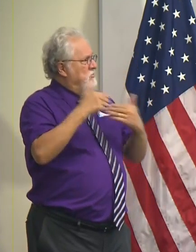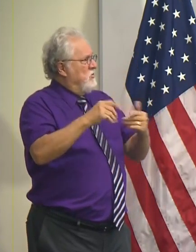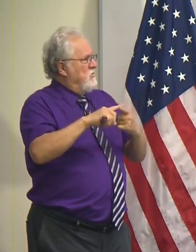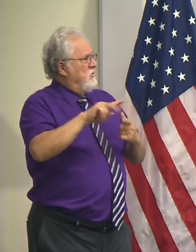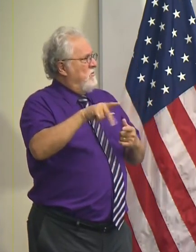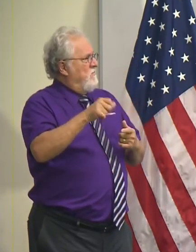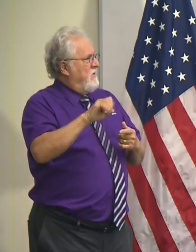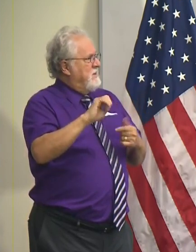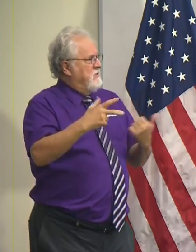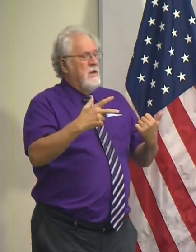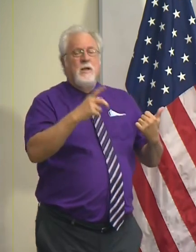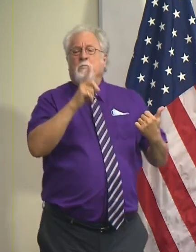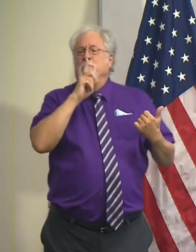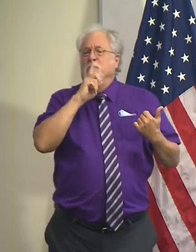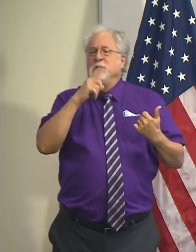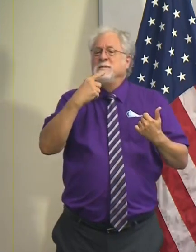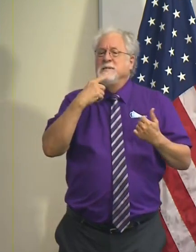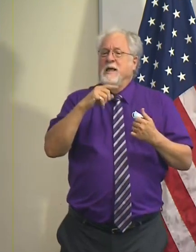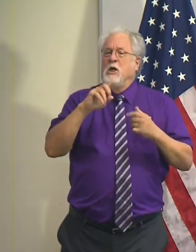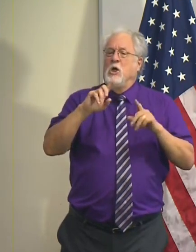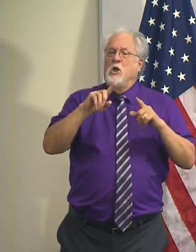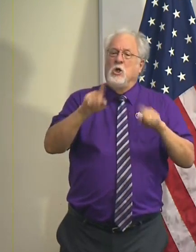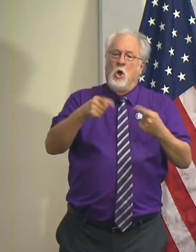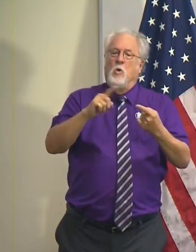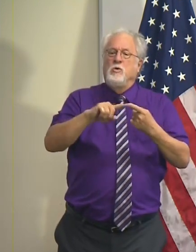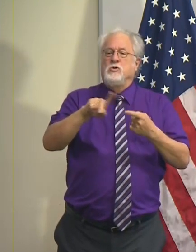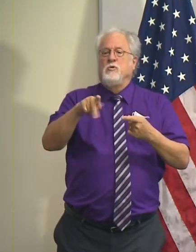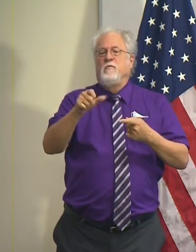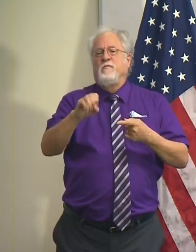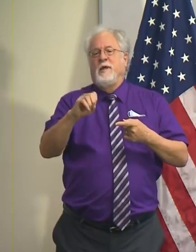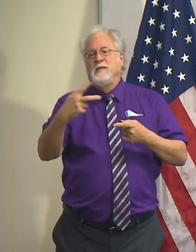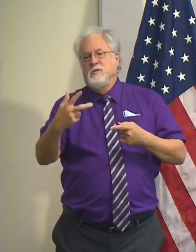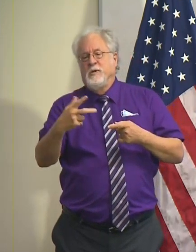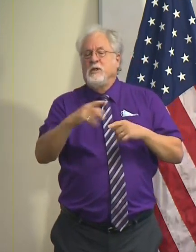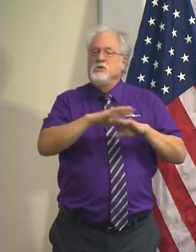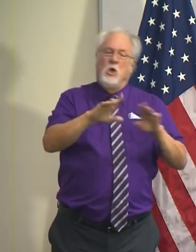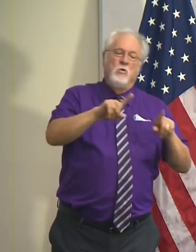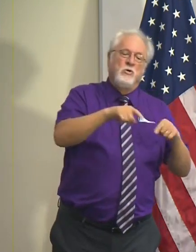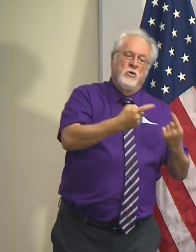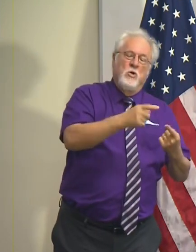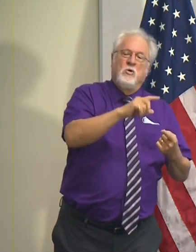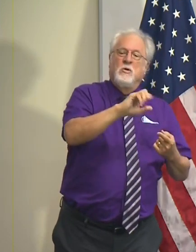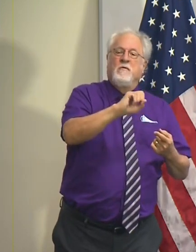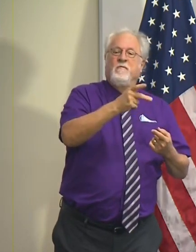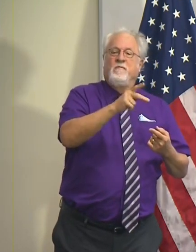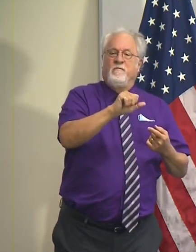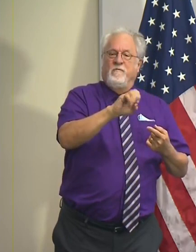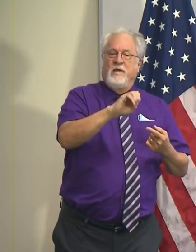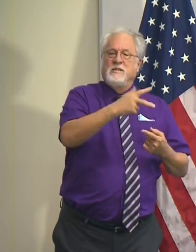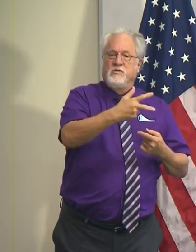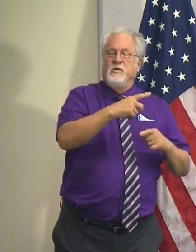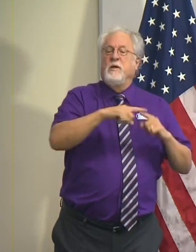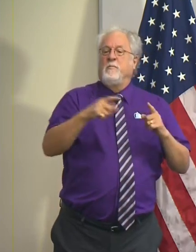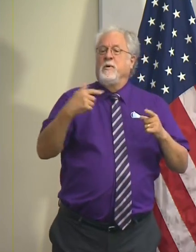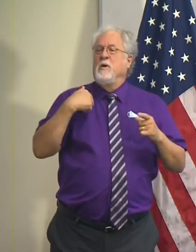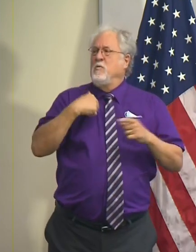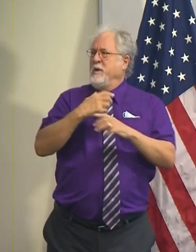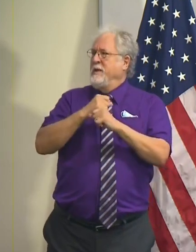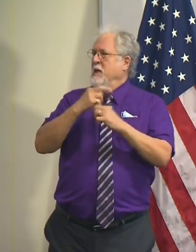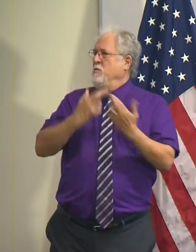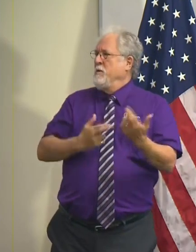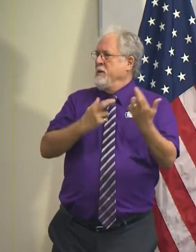Well, it doesn't say go to Phase 3, don't go to Phase 3. But we received the recommendations